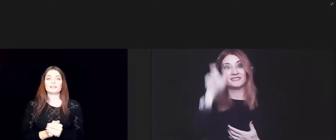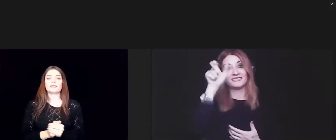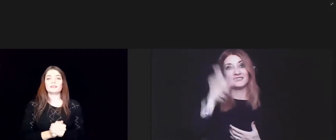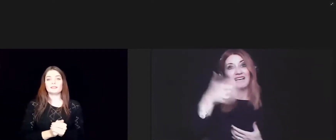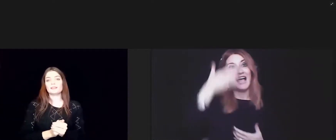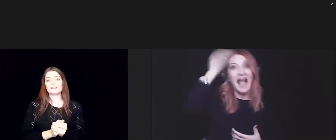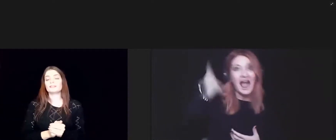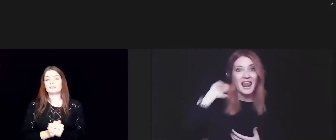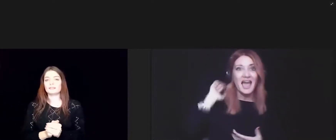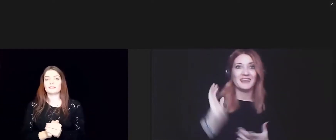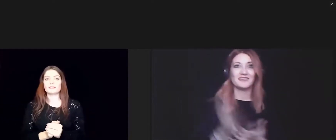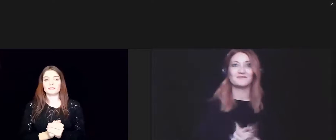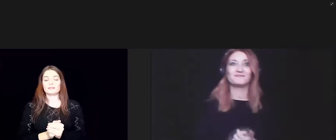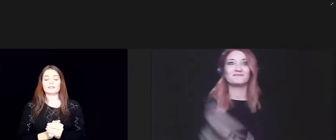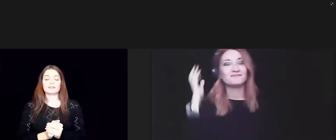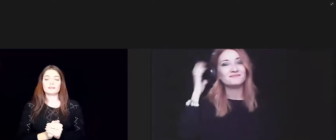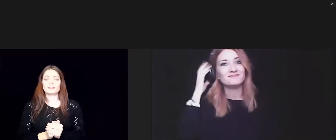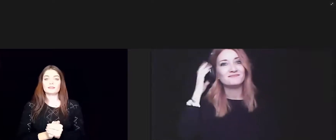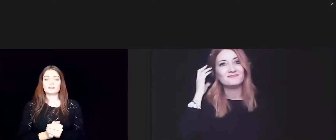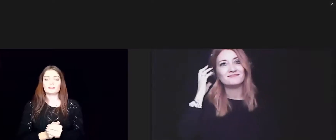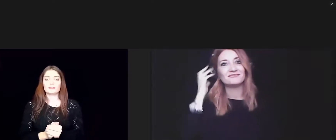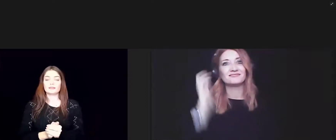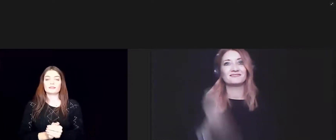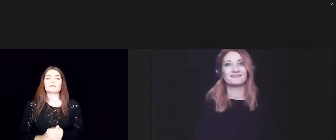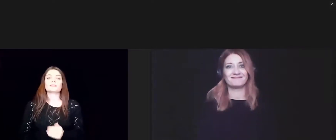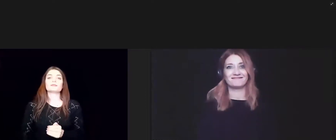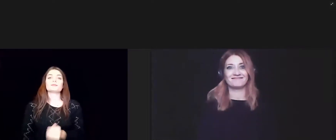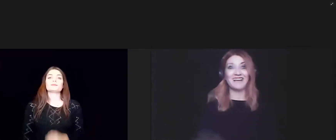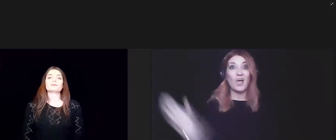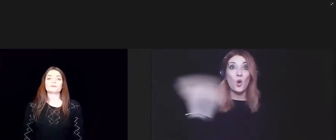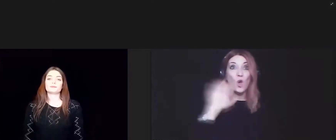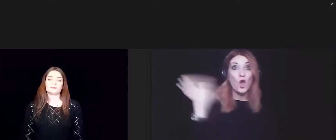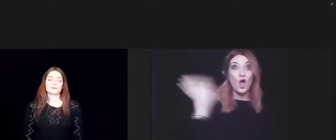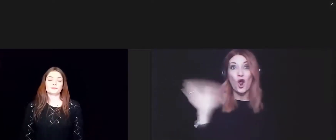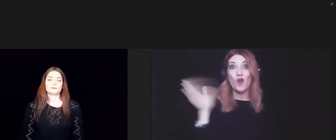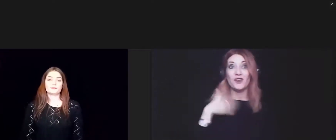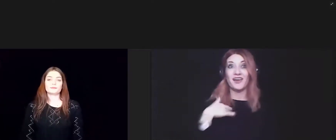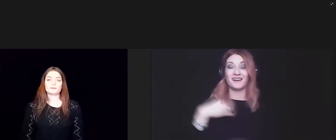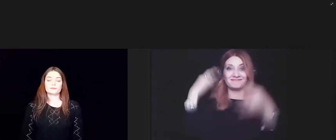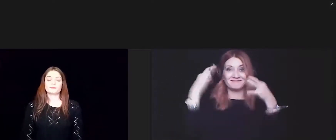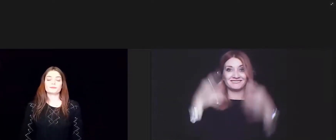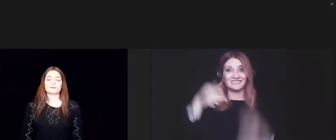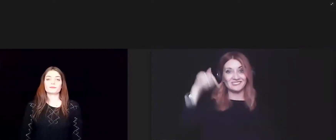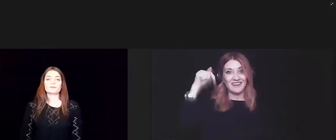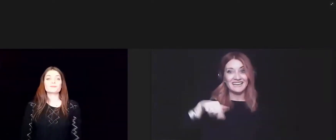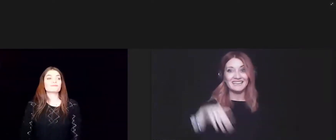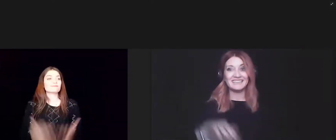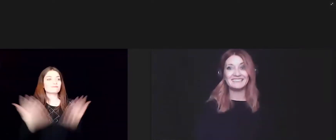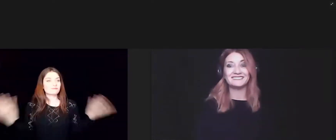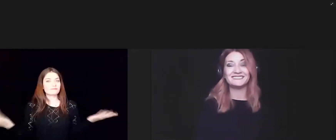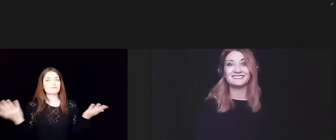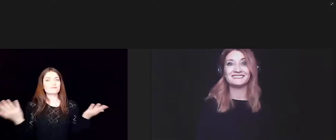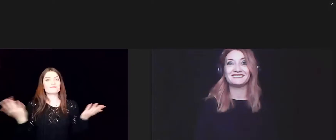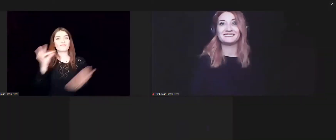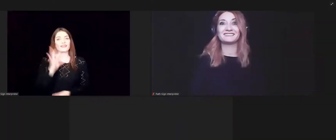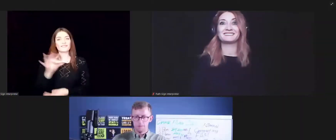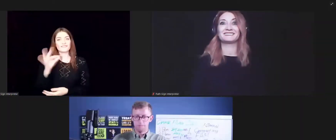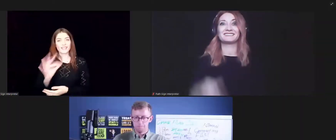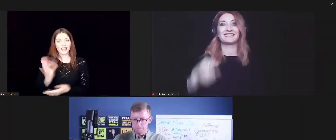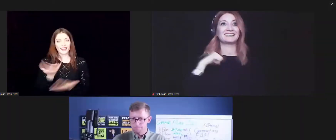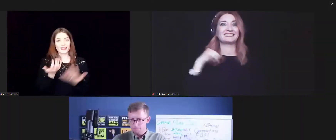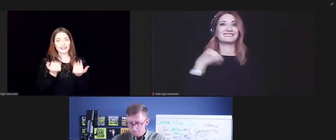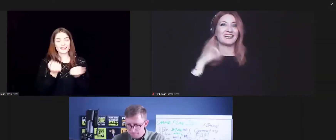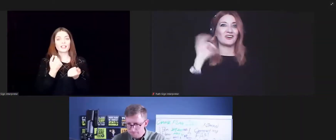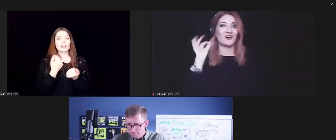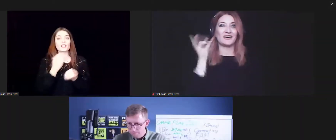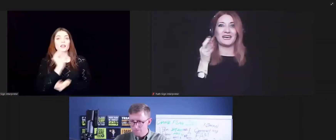Hi, I'm back, Frazer. Thank you so much. I just need to ask Carlos to open my camera if it's